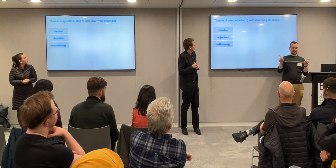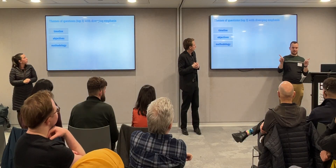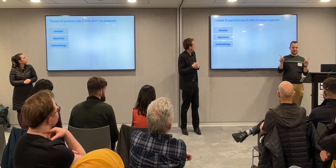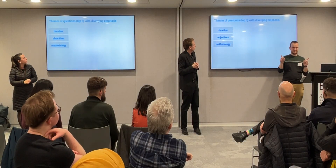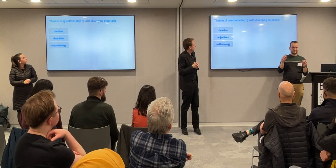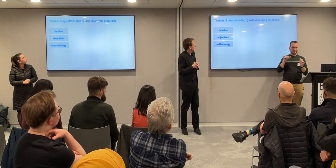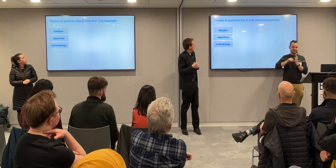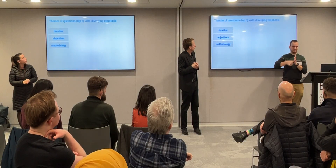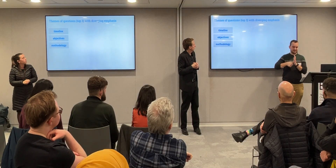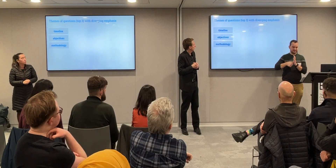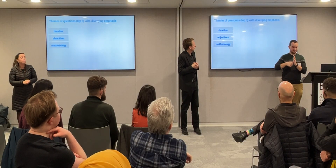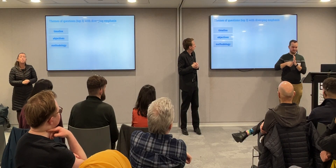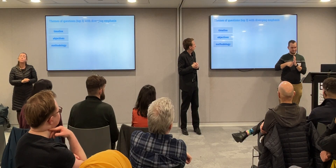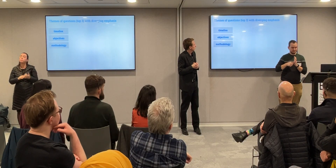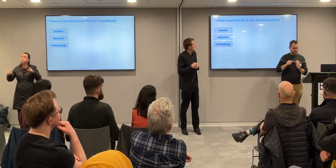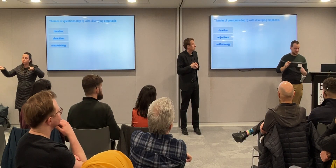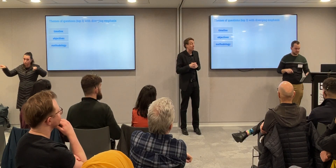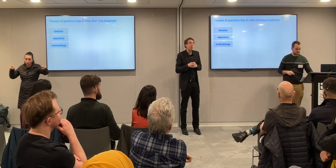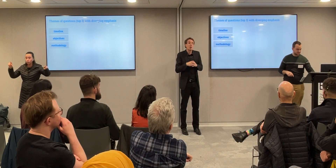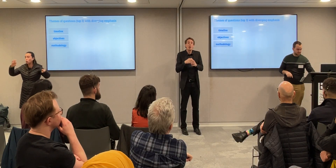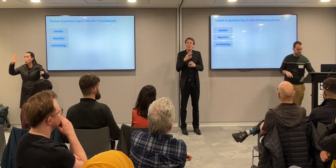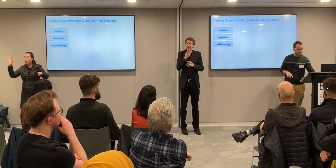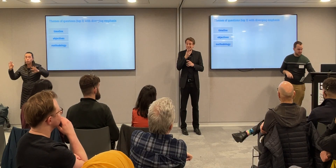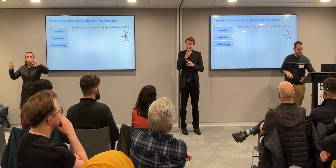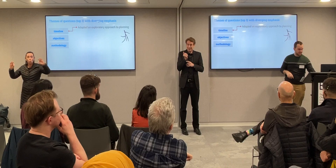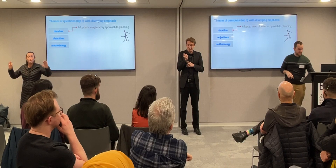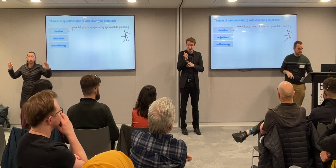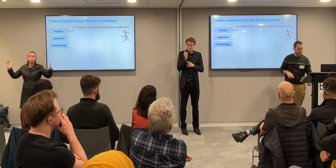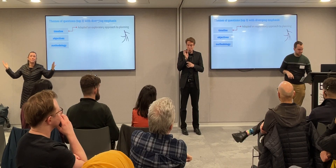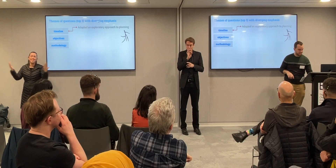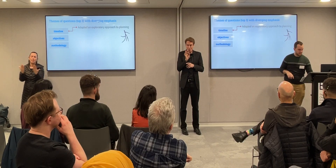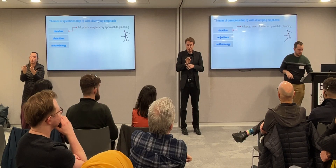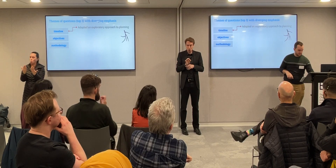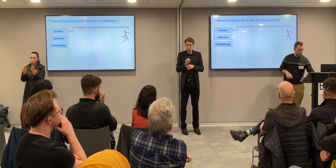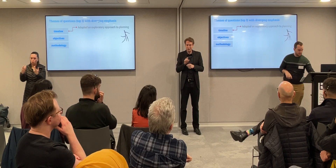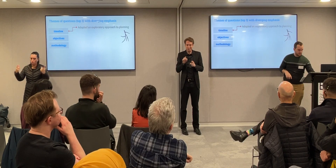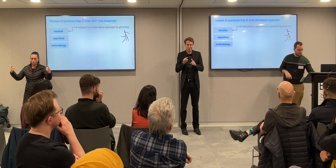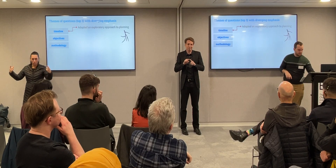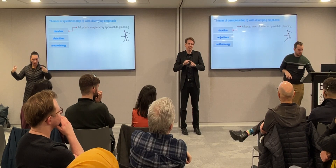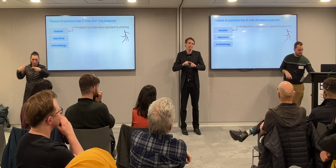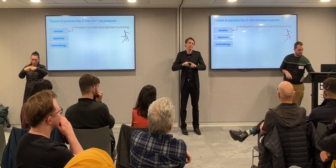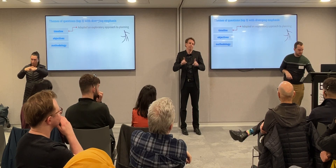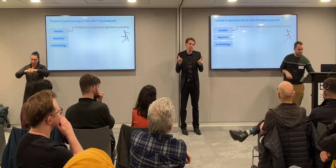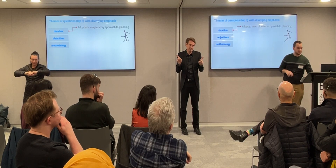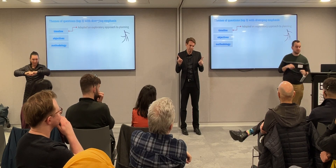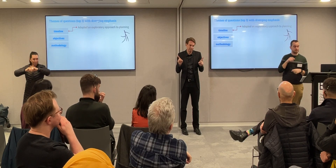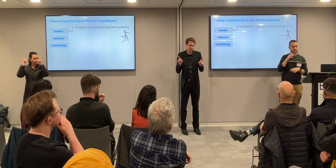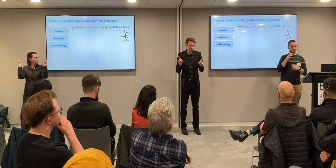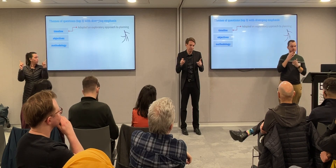Again, we also had some questions that they came up with a diverging emphasis.